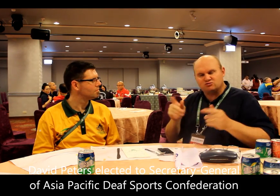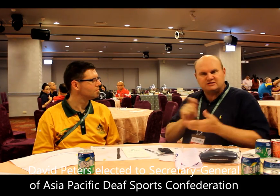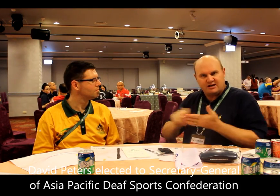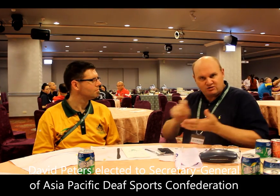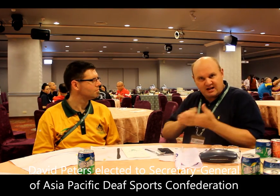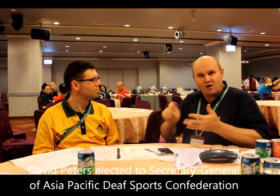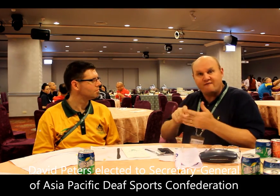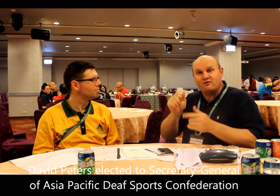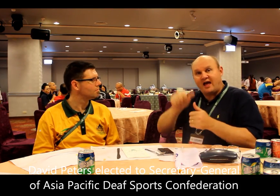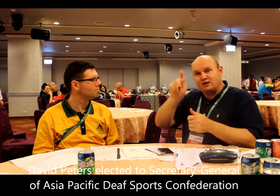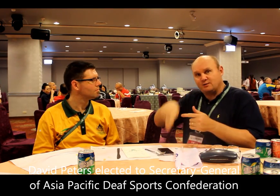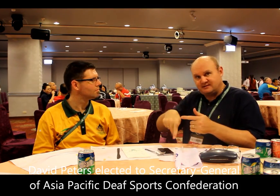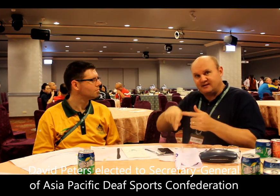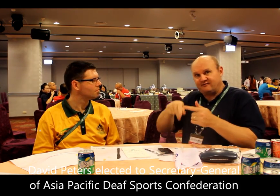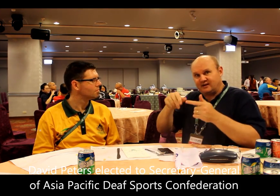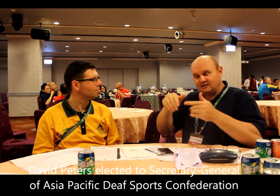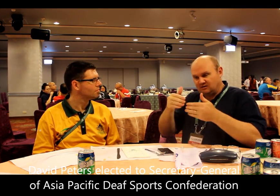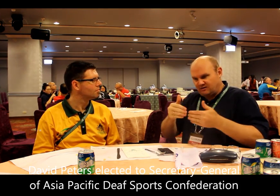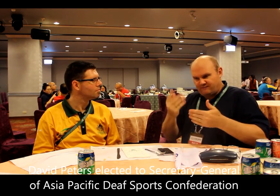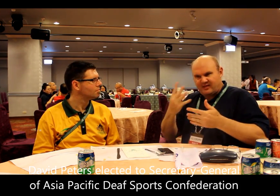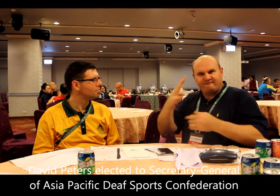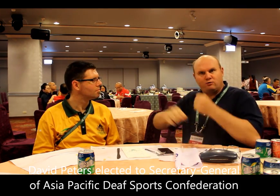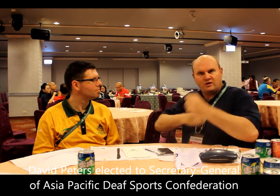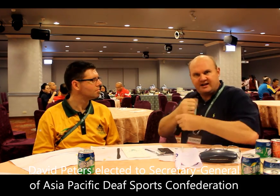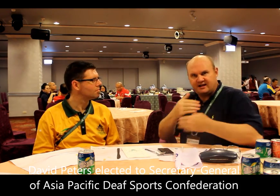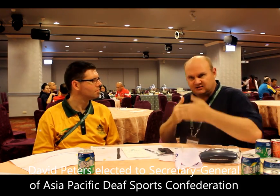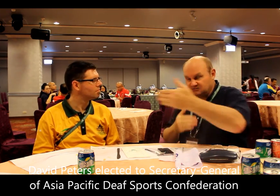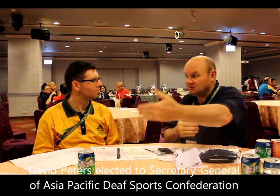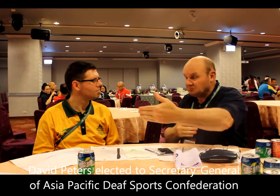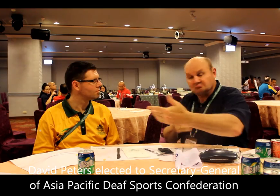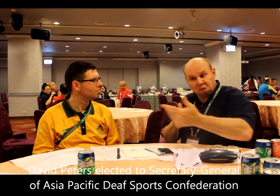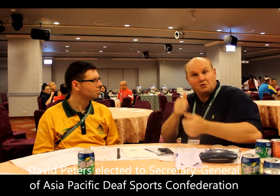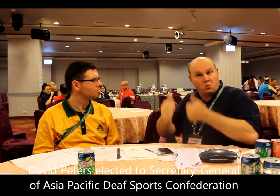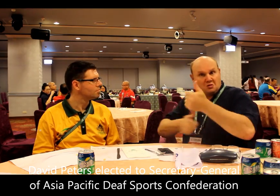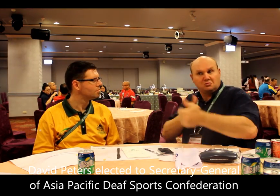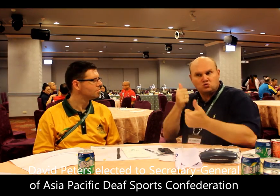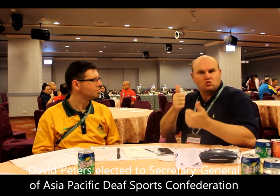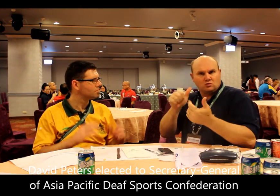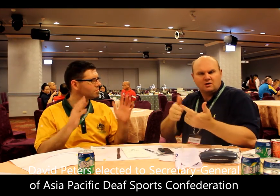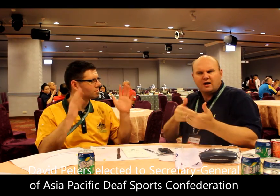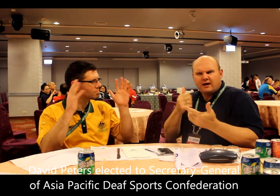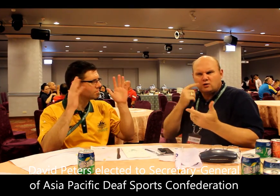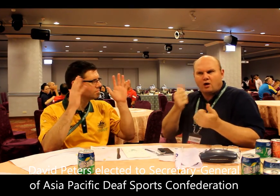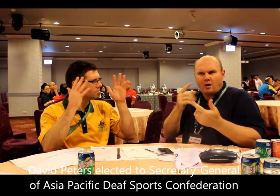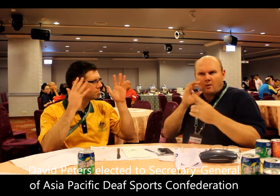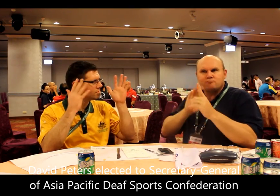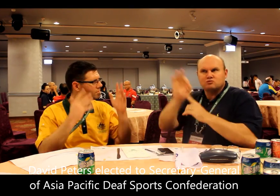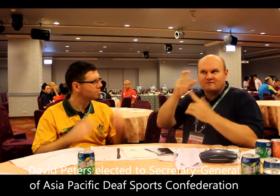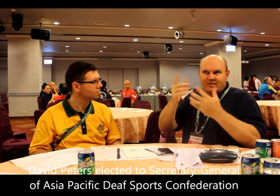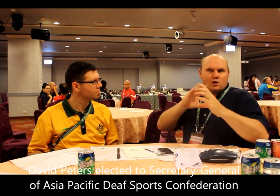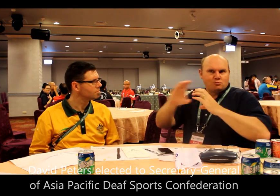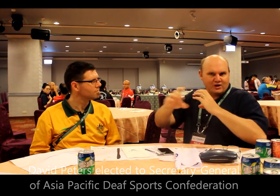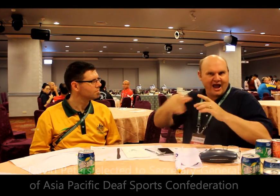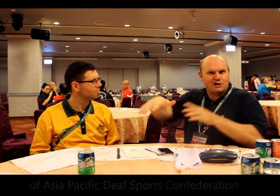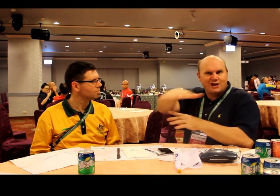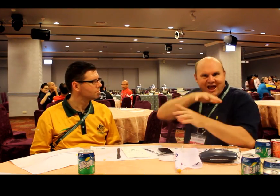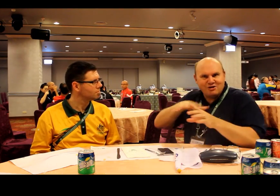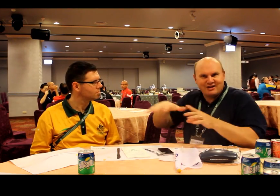officially the General Secretary for the Asia Pacific region for the next 4 years. So well done, David, and congratulations. It'll definitely